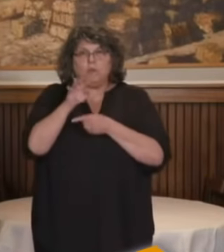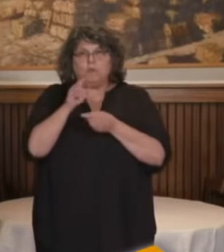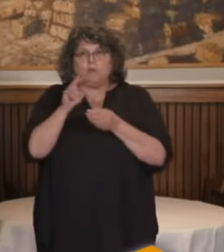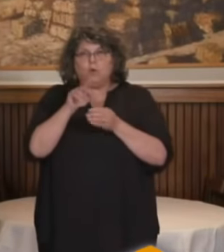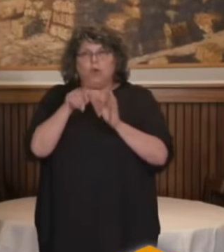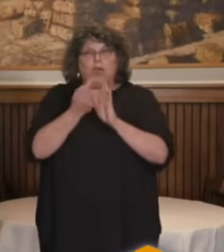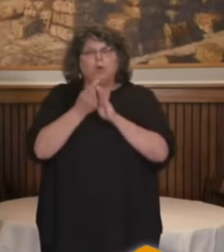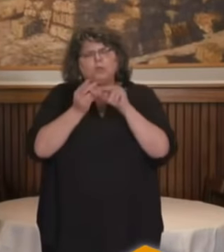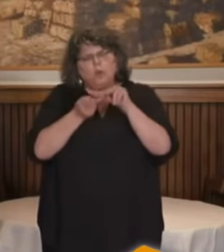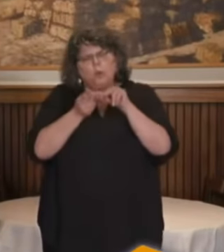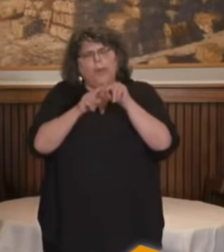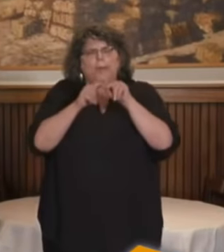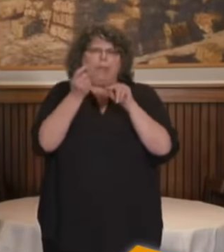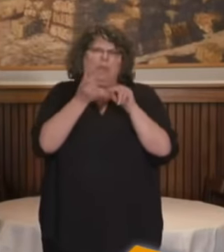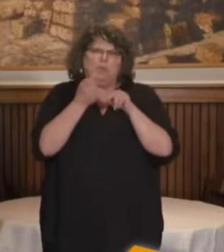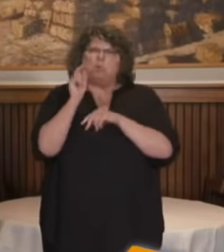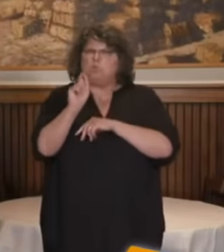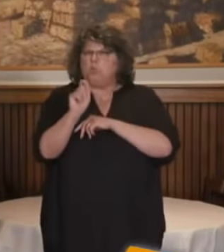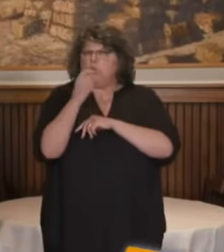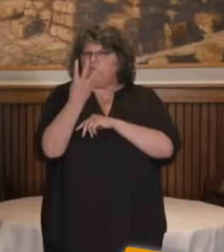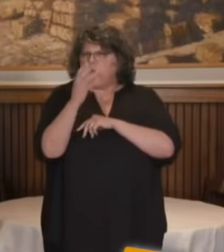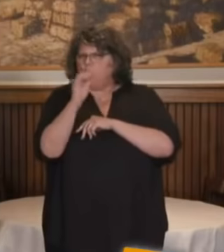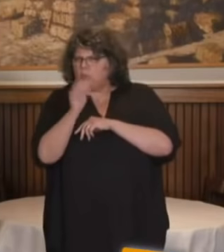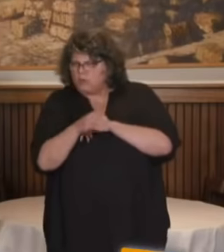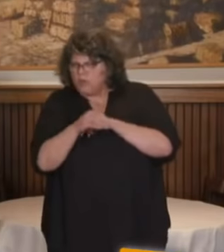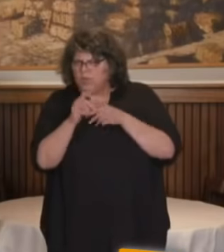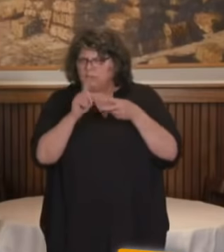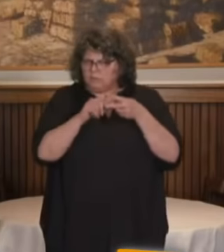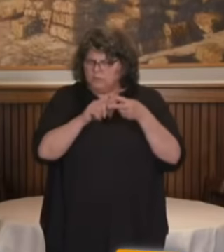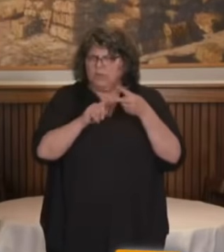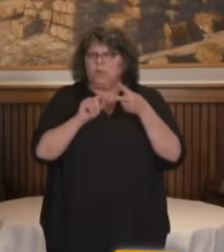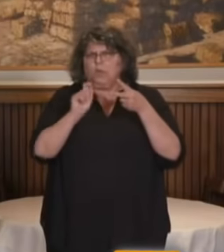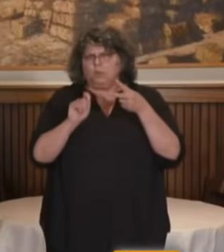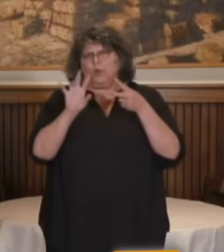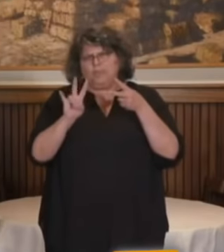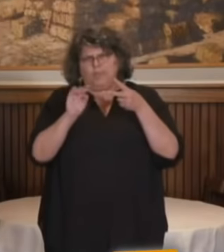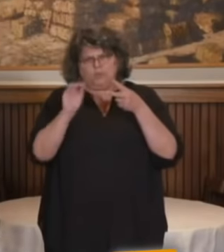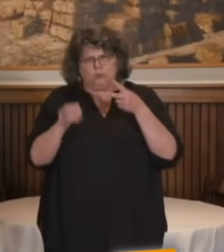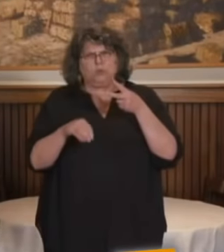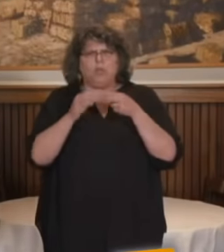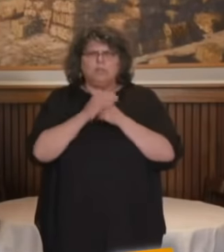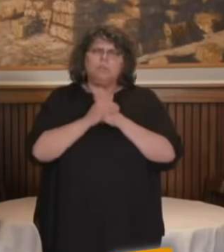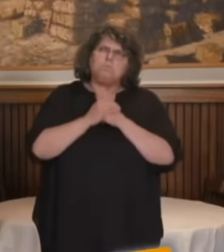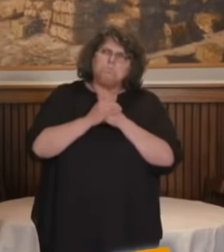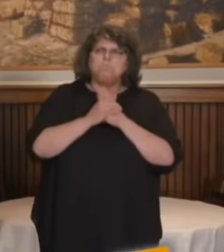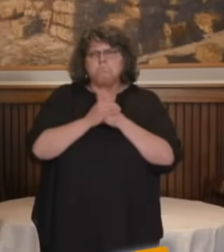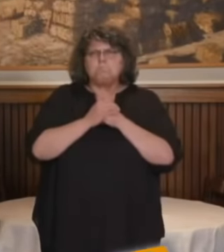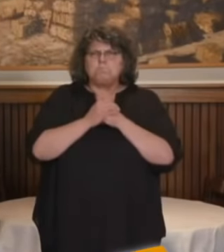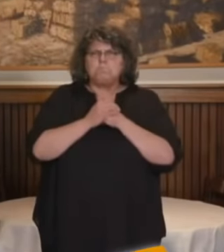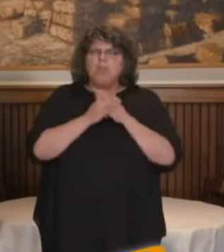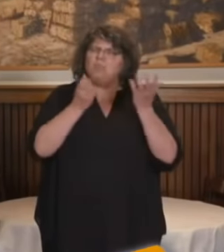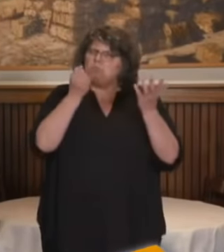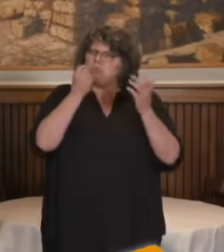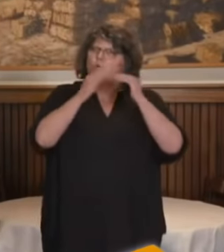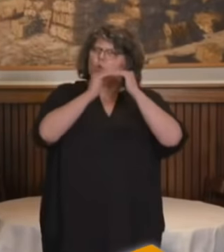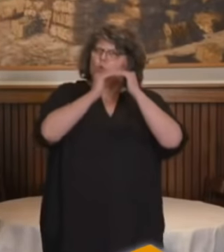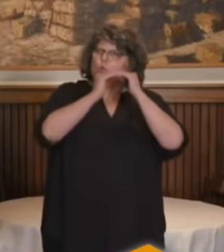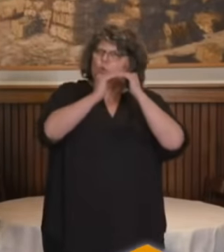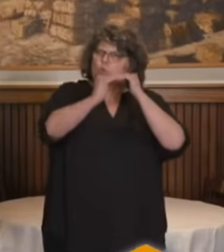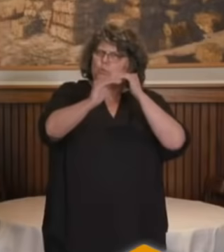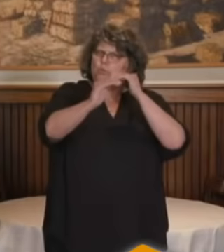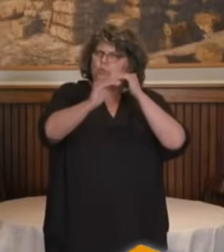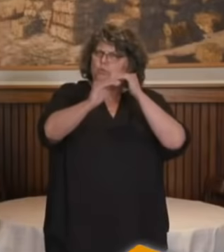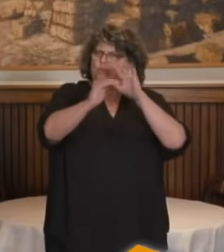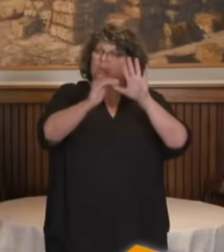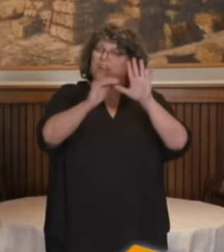up modestly, 0.4% and 0.7% respectively. It gives you a sense, again, stability,